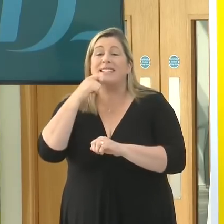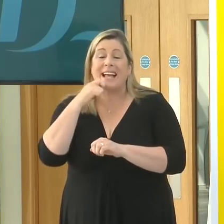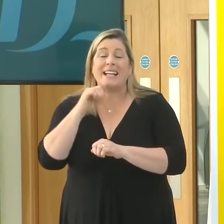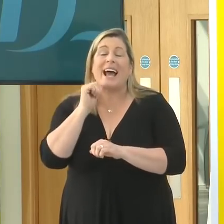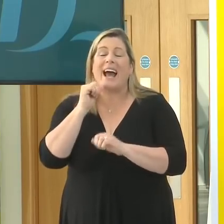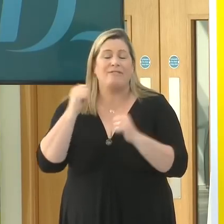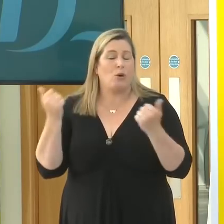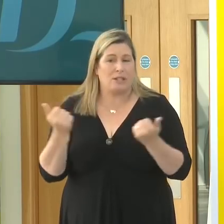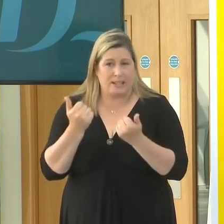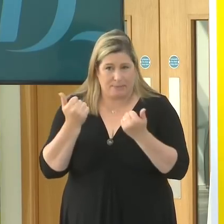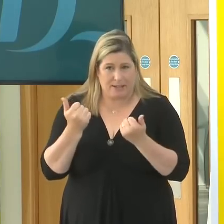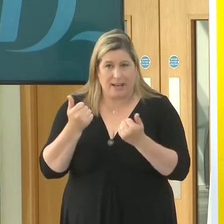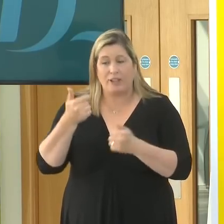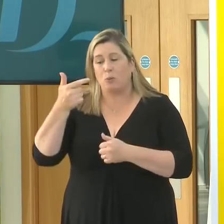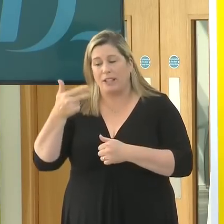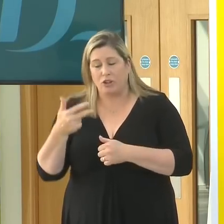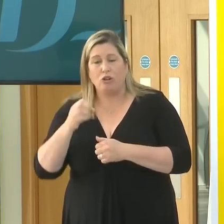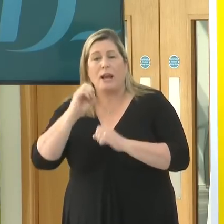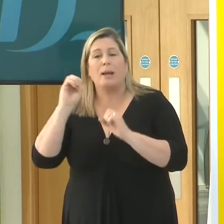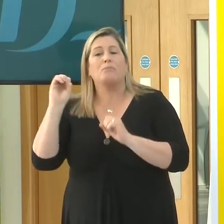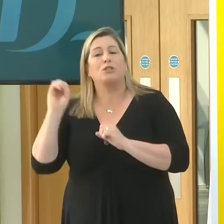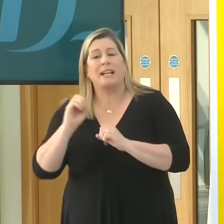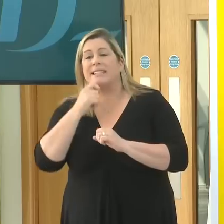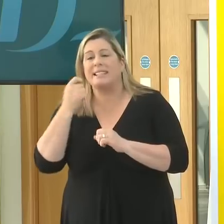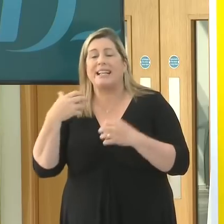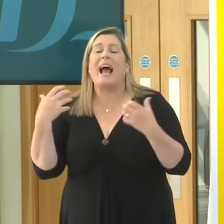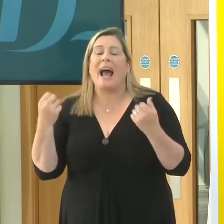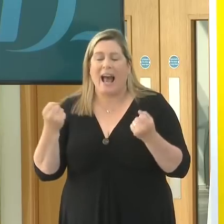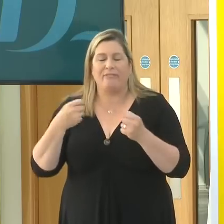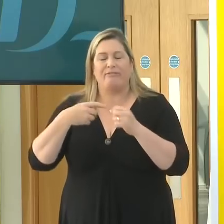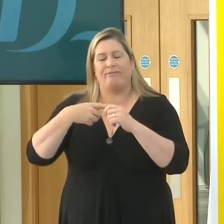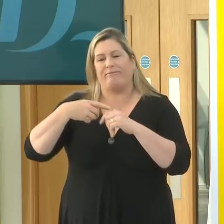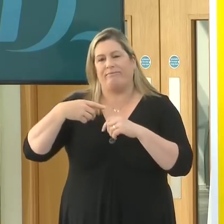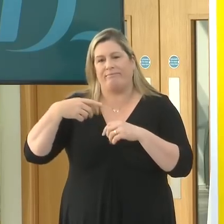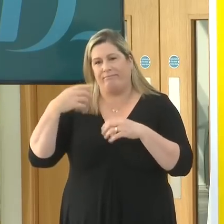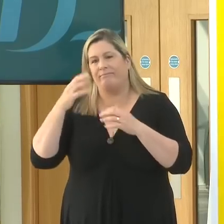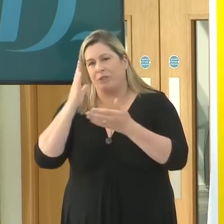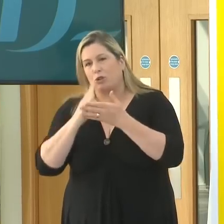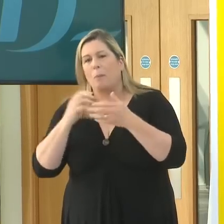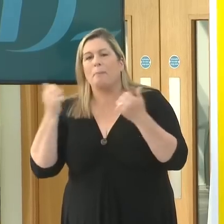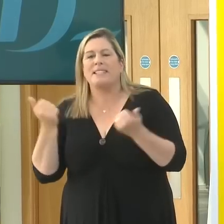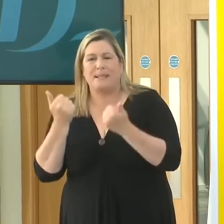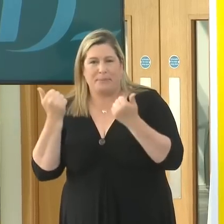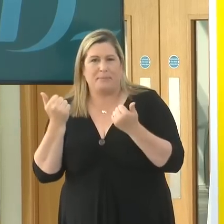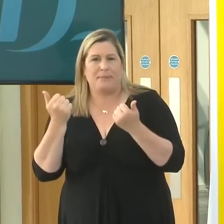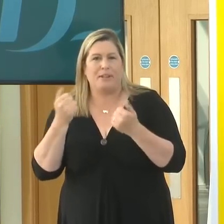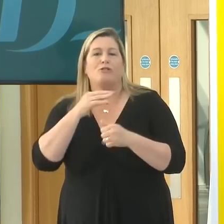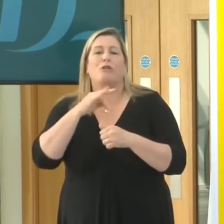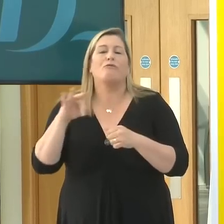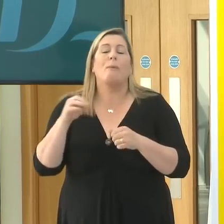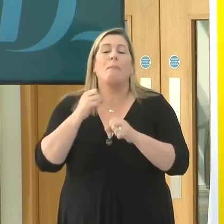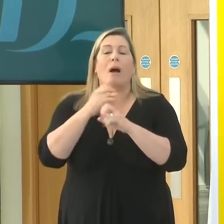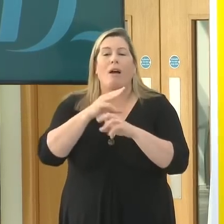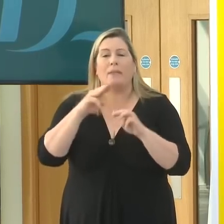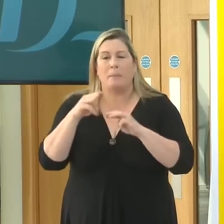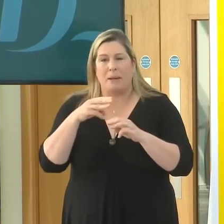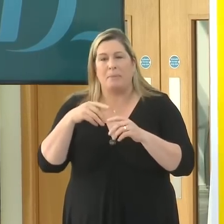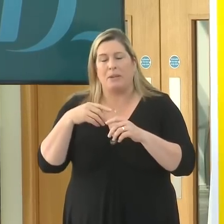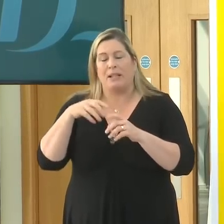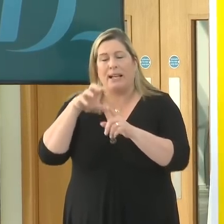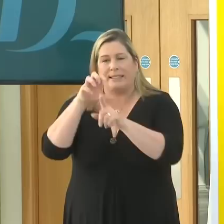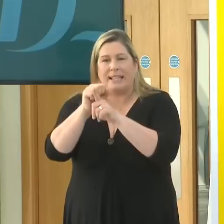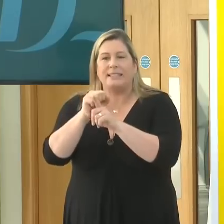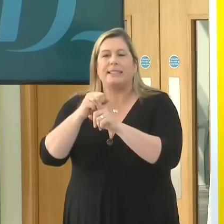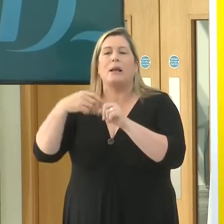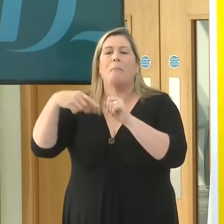of them said they were symptomatic. So it was of the ones who tested positive. We further broke it down just to give us a better